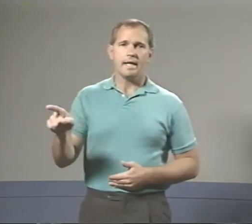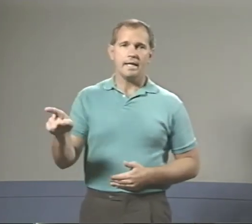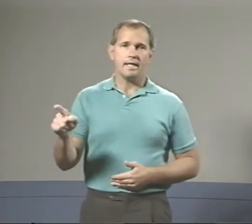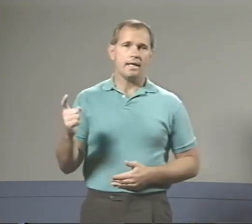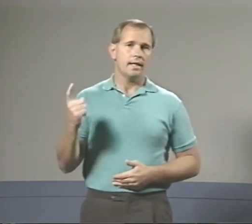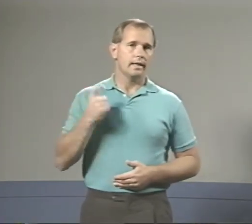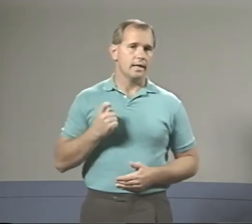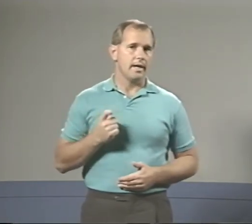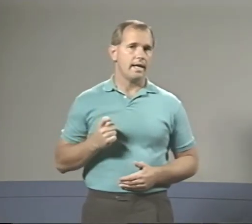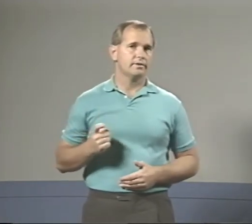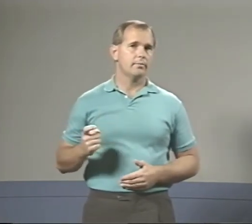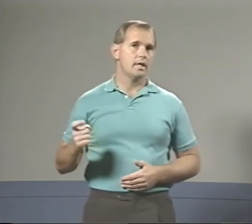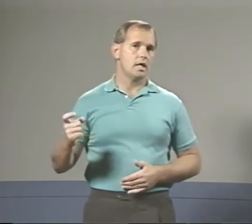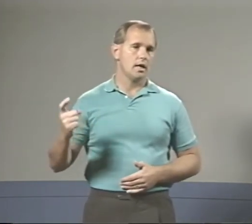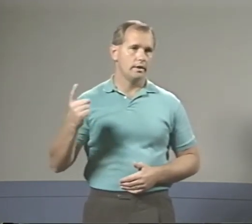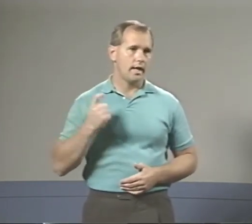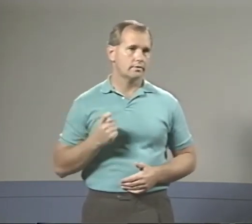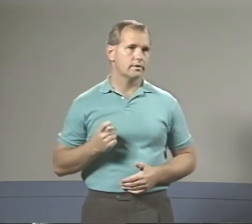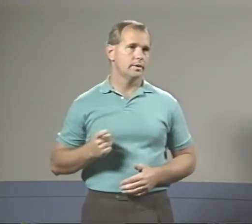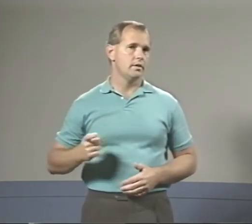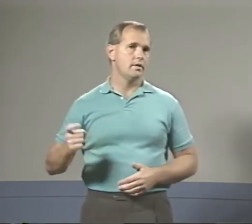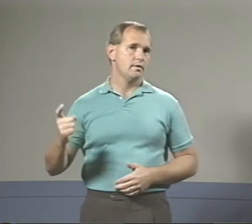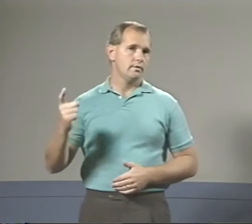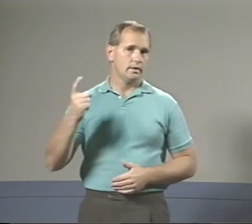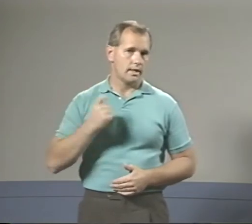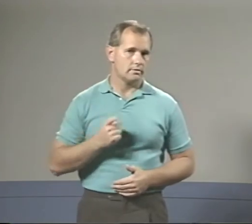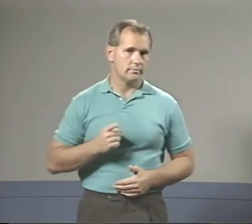He kept asking me and asking me and asking me.